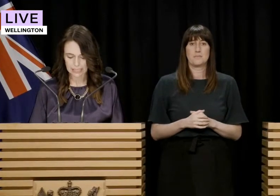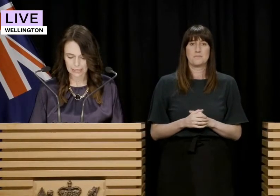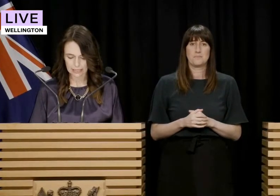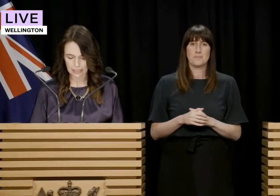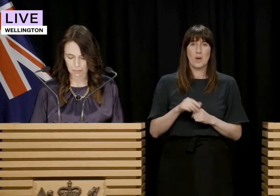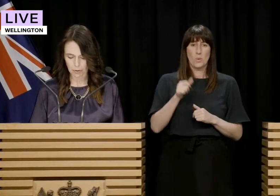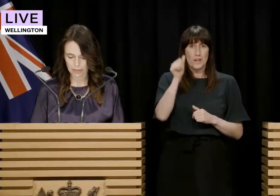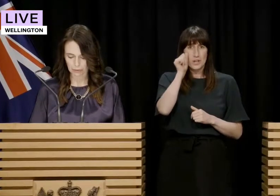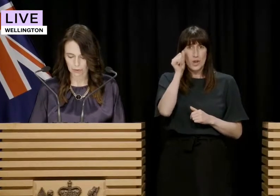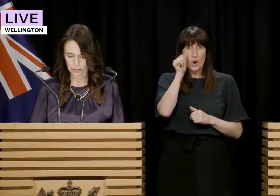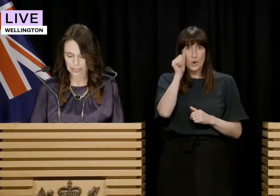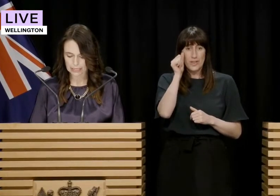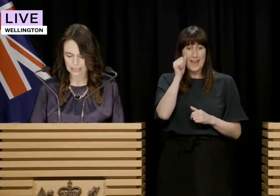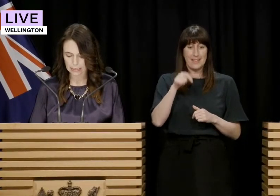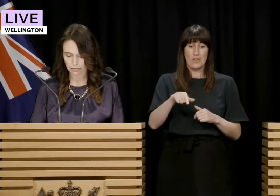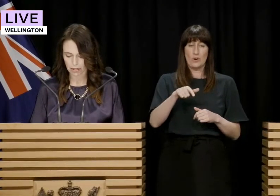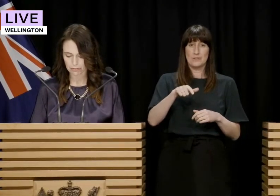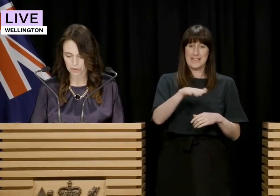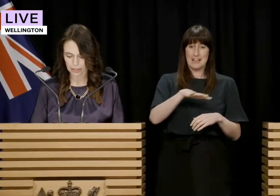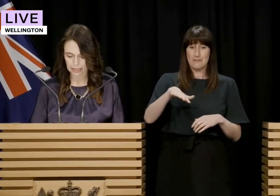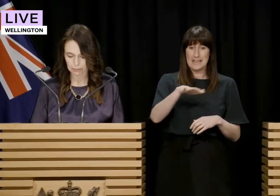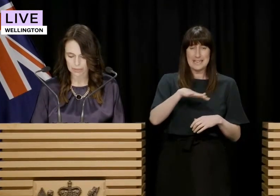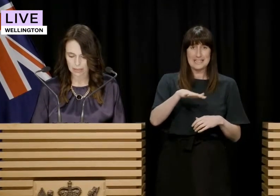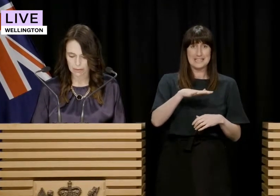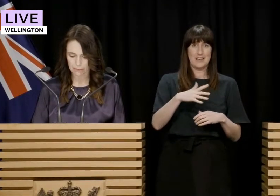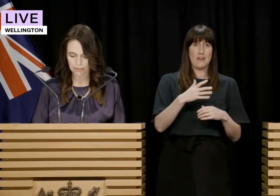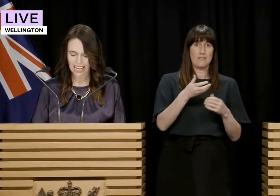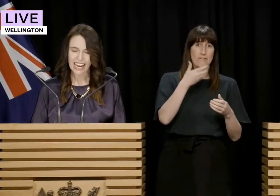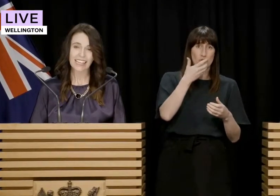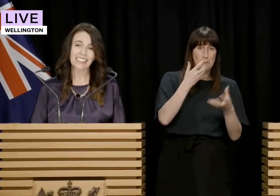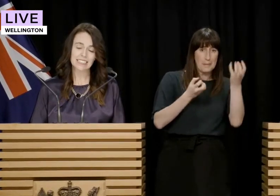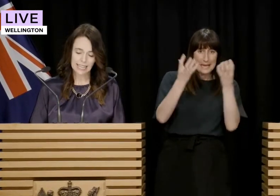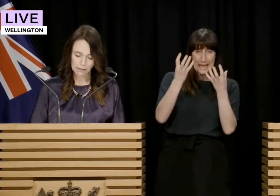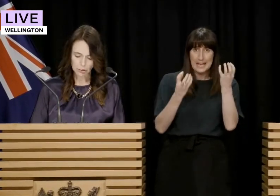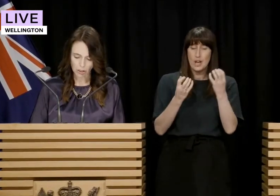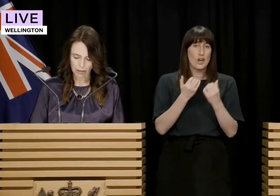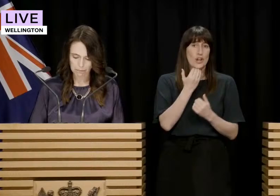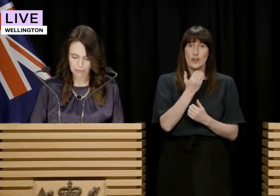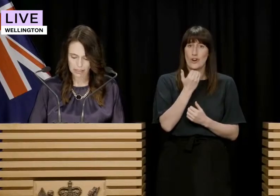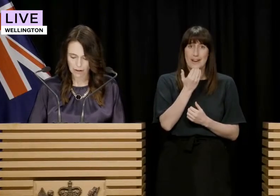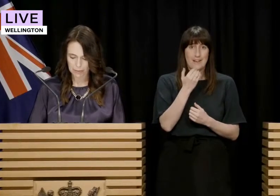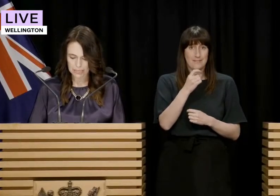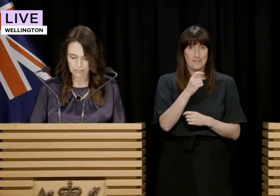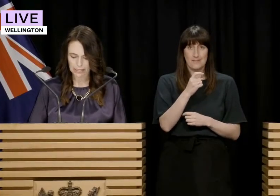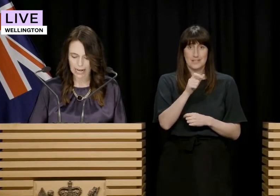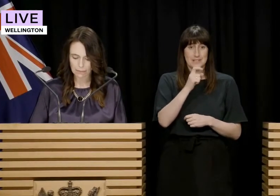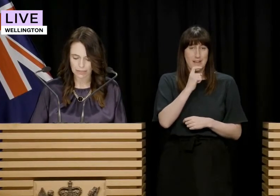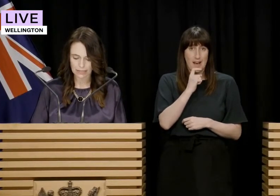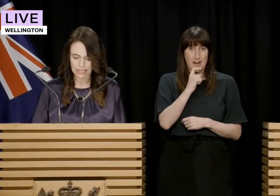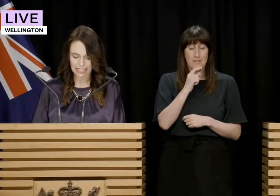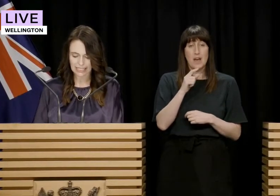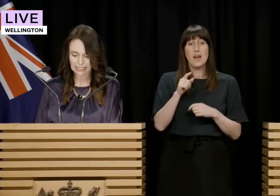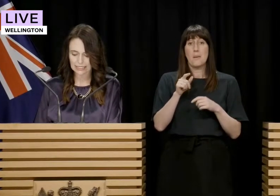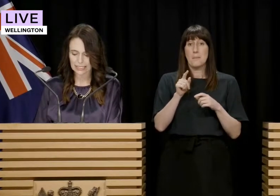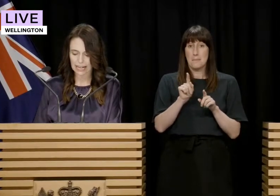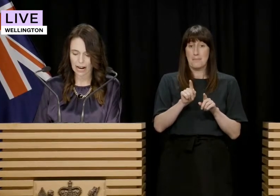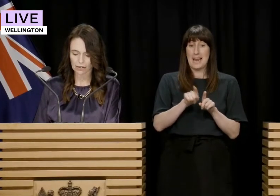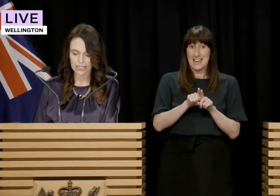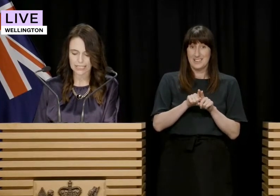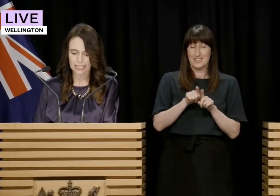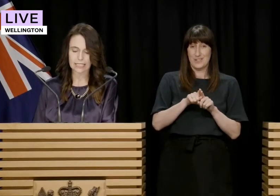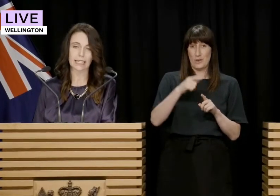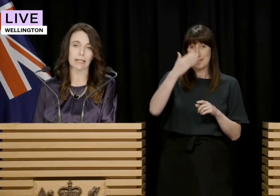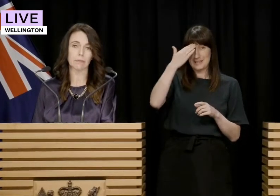on these sectors at the moment that will only intensify further come summer. And at the same time, many of our Pacific neighbours are keen to see